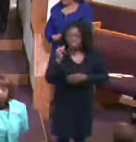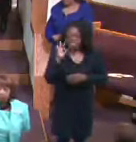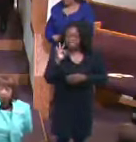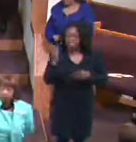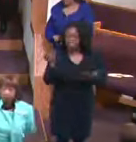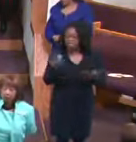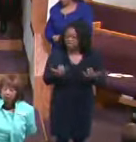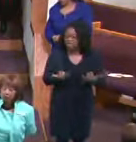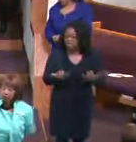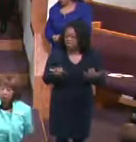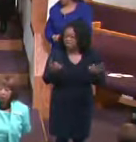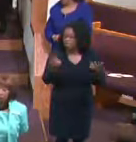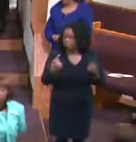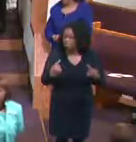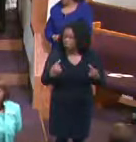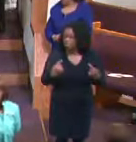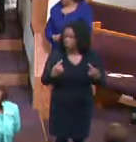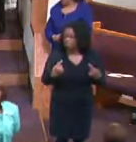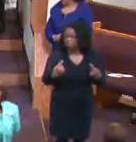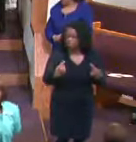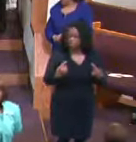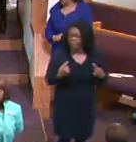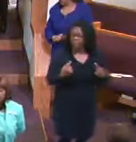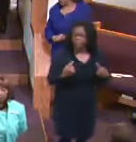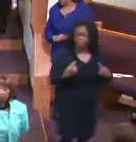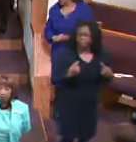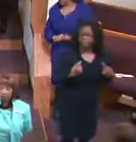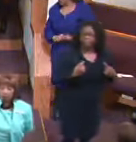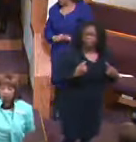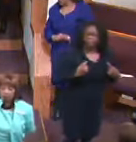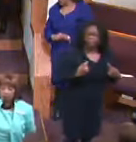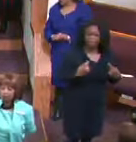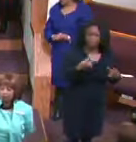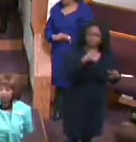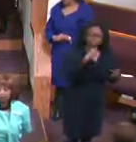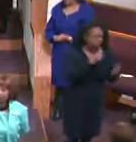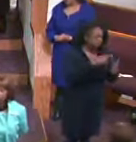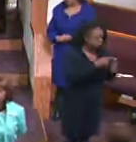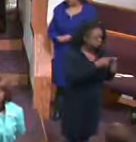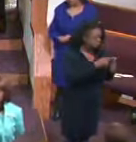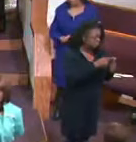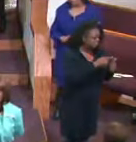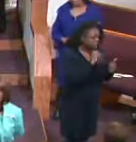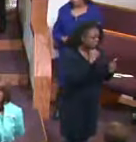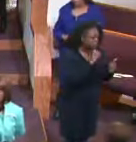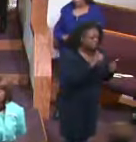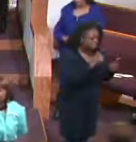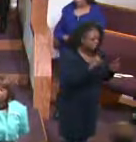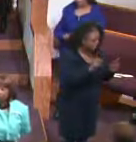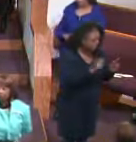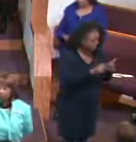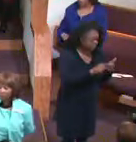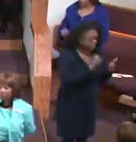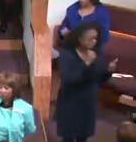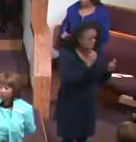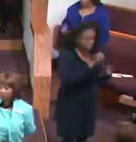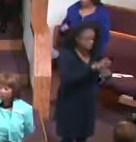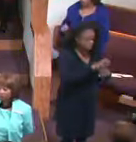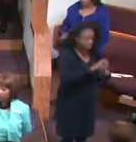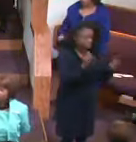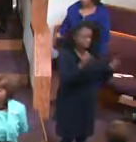come? Fit any of those three categories, unsaved, unchurched, or want to